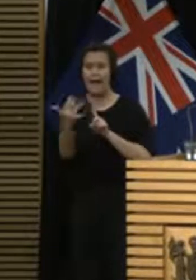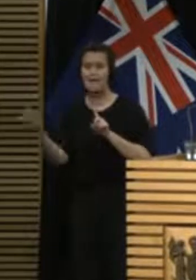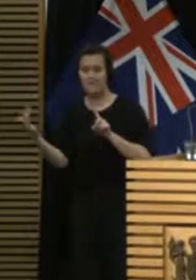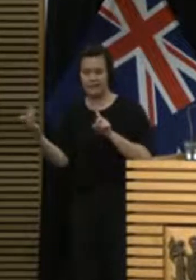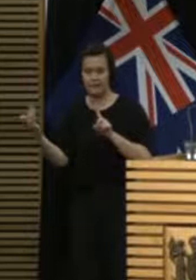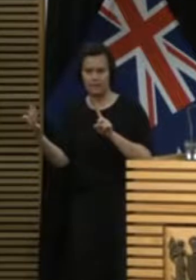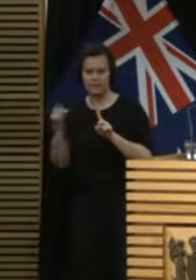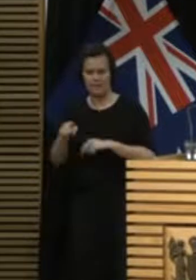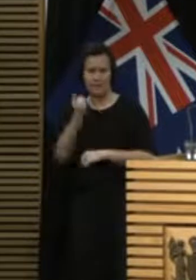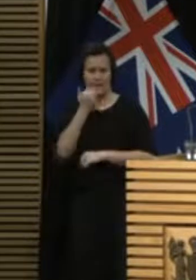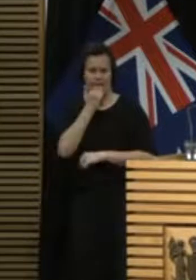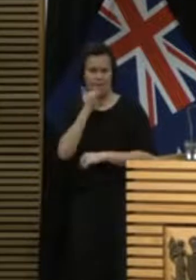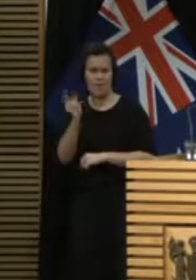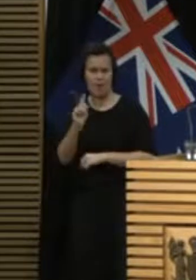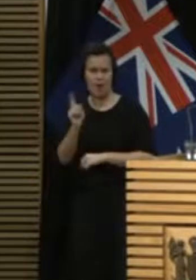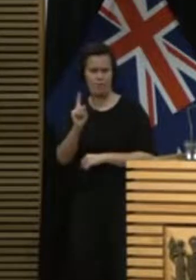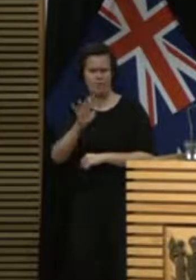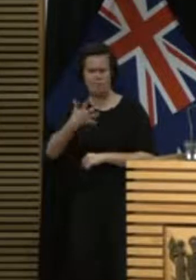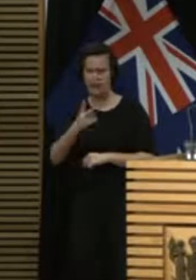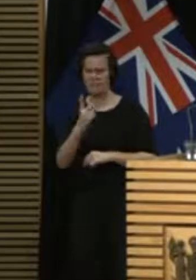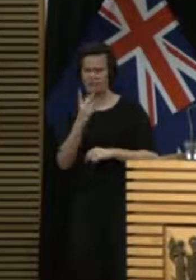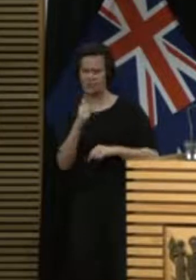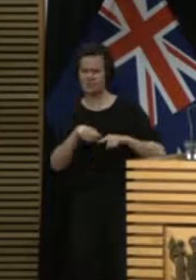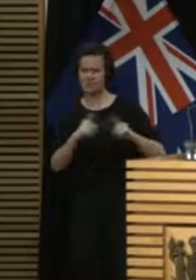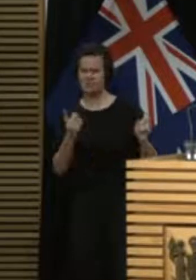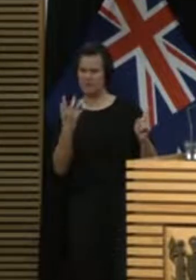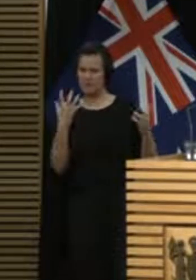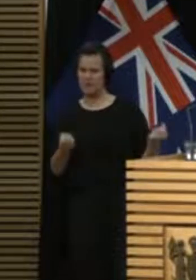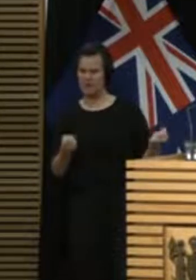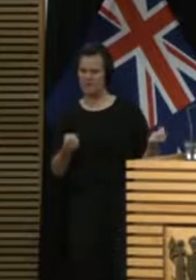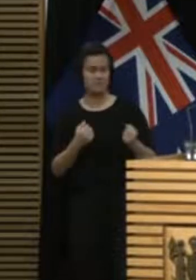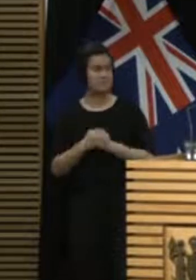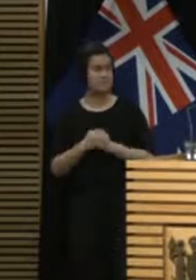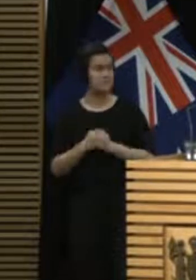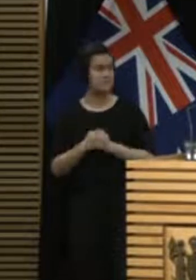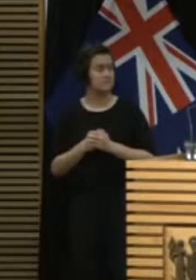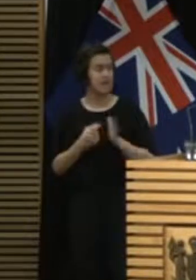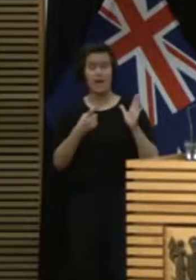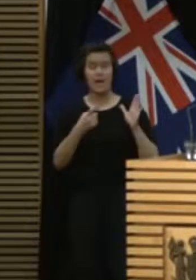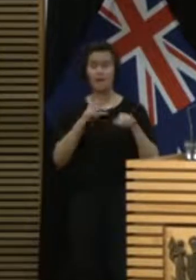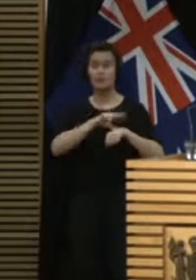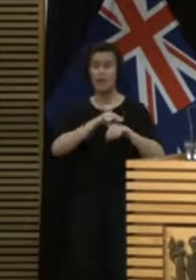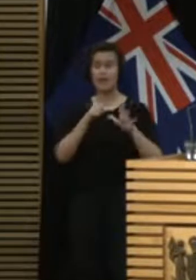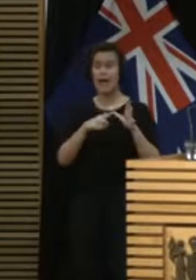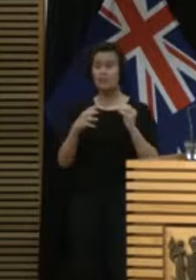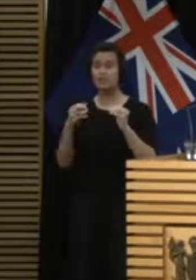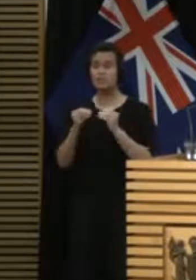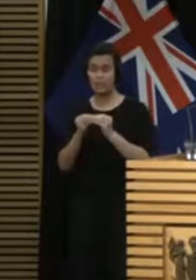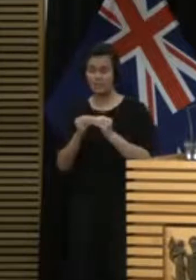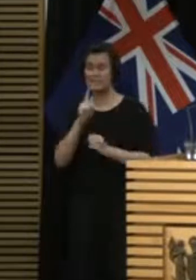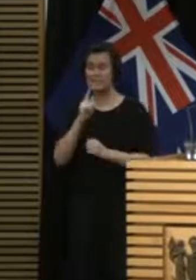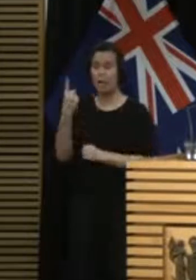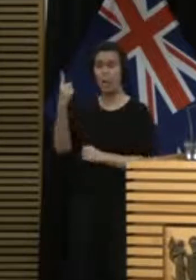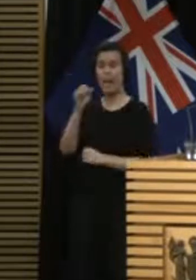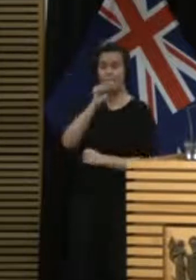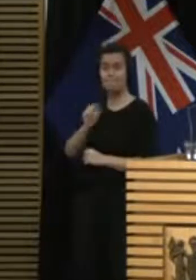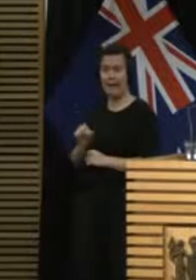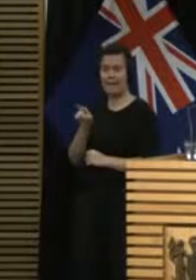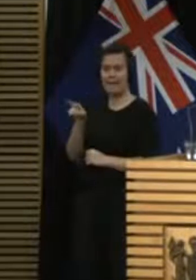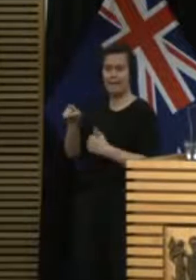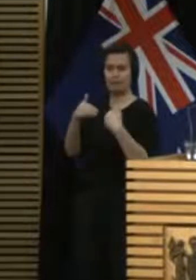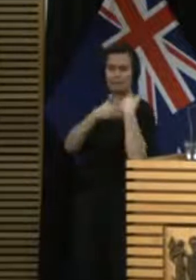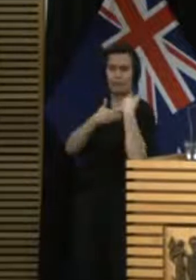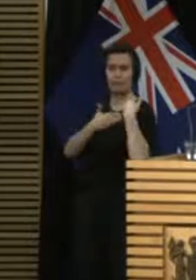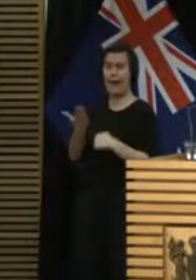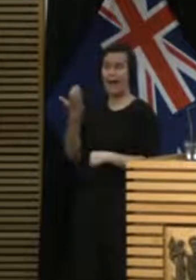chuck both R's out and see what happens? Yeah, so Dr. Gary Jackson updates the model every day, and the R value